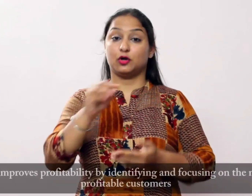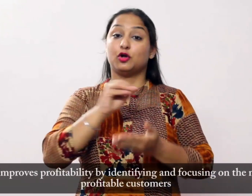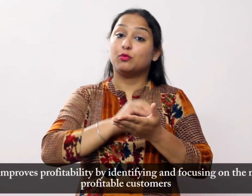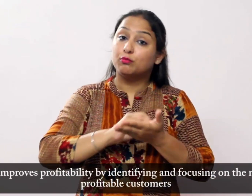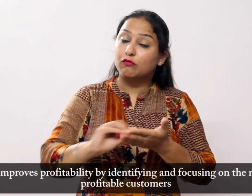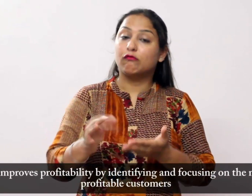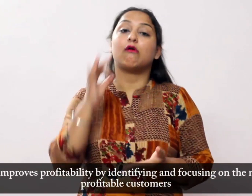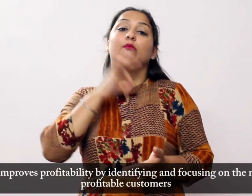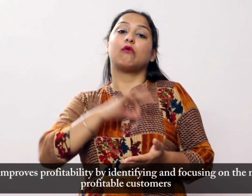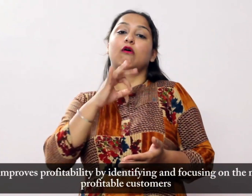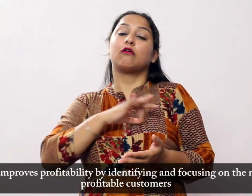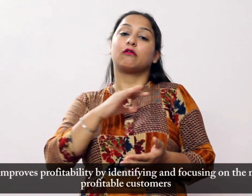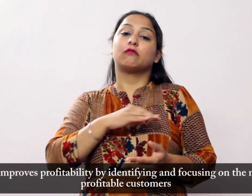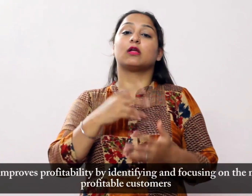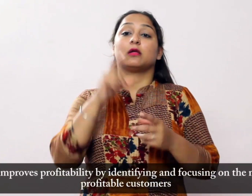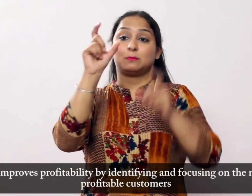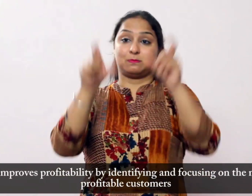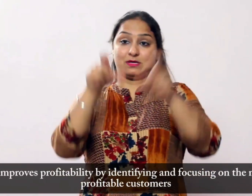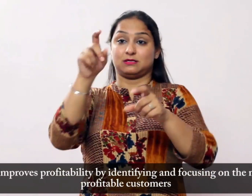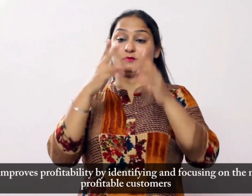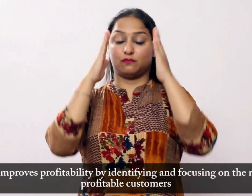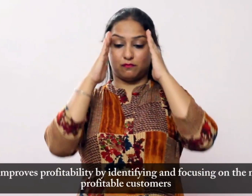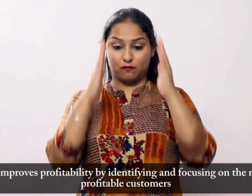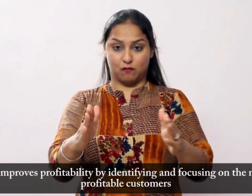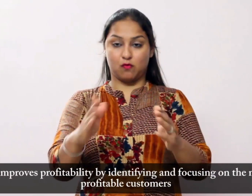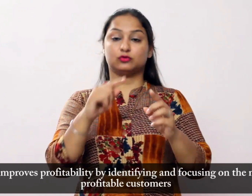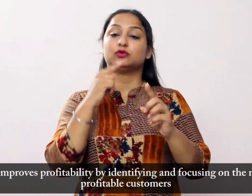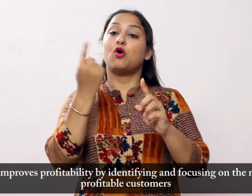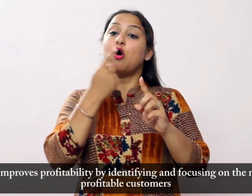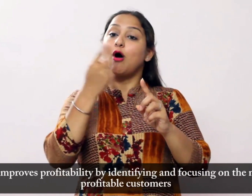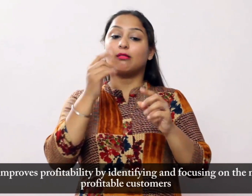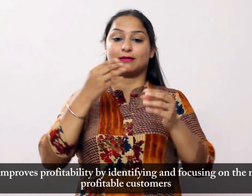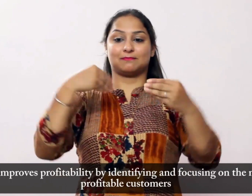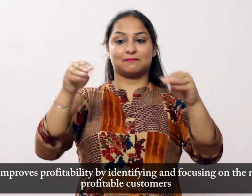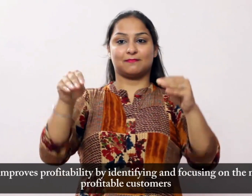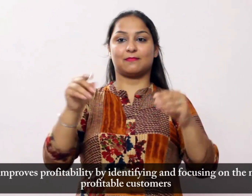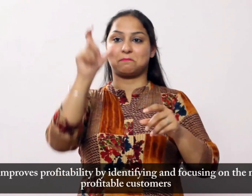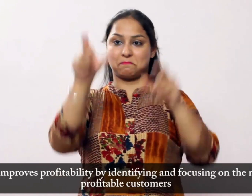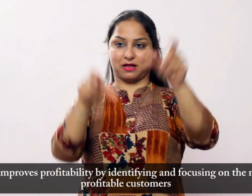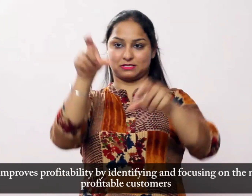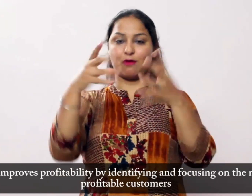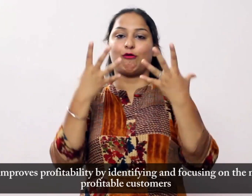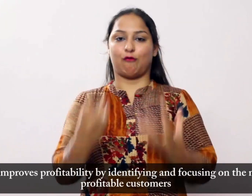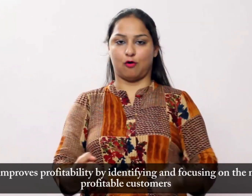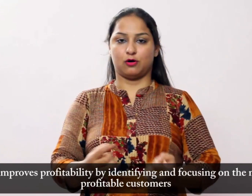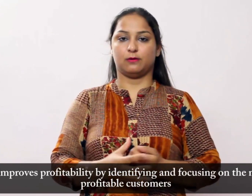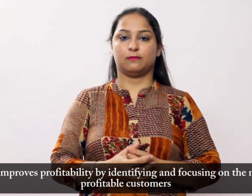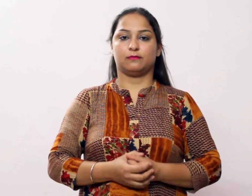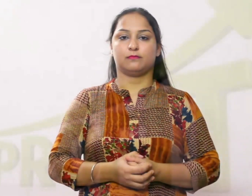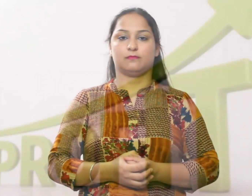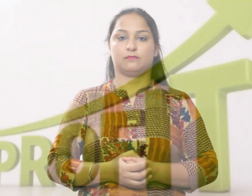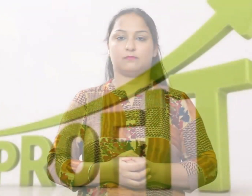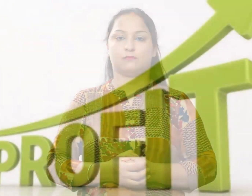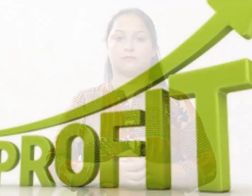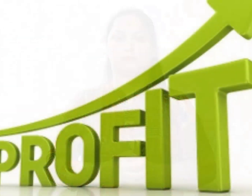It improves profitability by identifying and focusing on the most profitable customers.